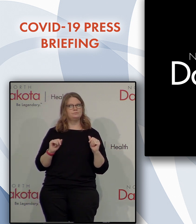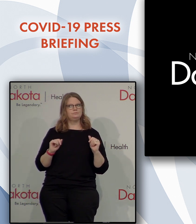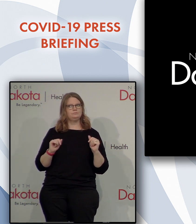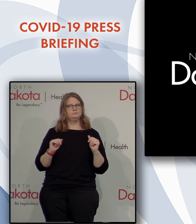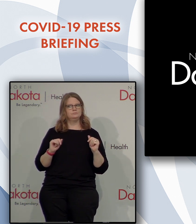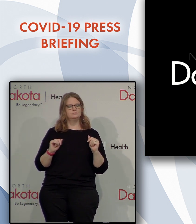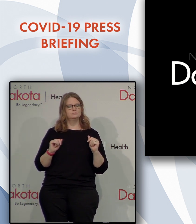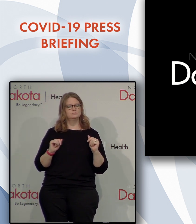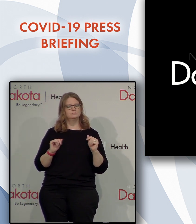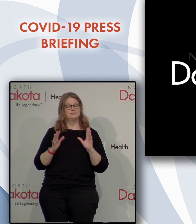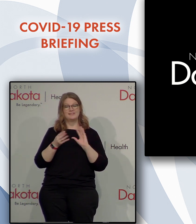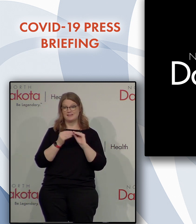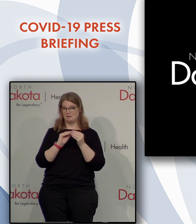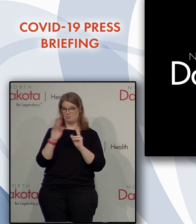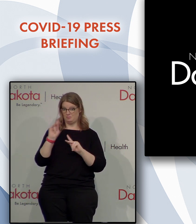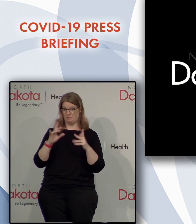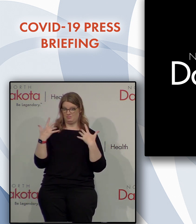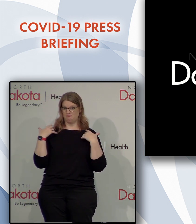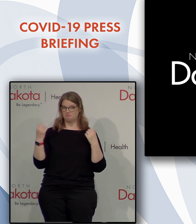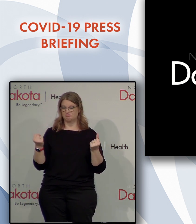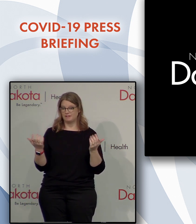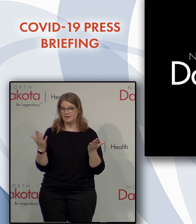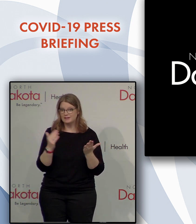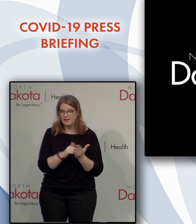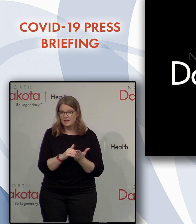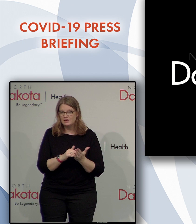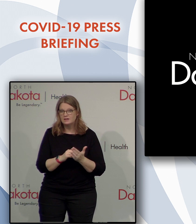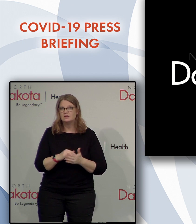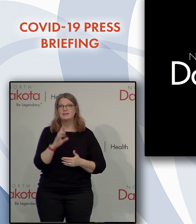recoveries, and which is great because again, we've had